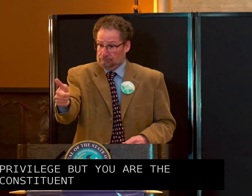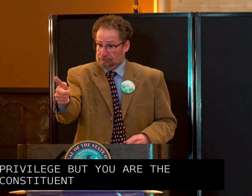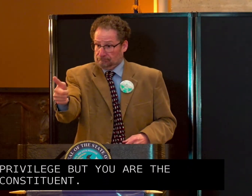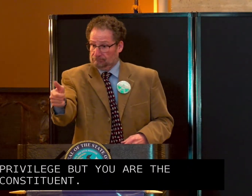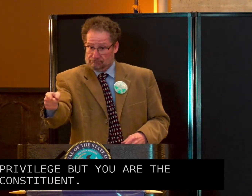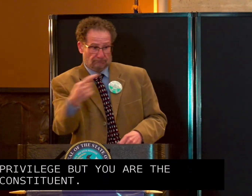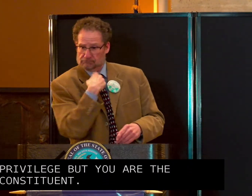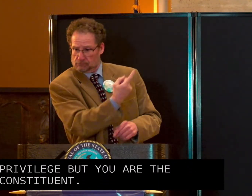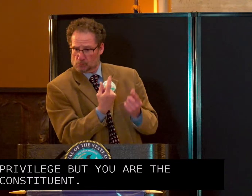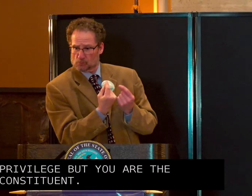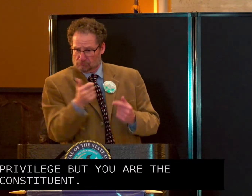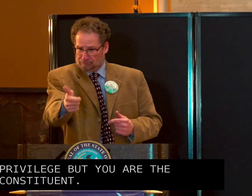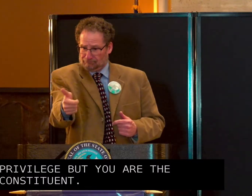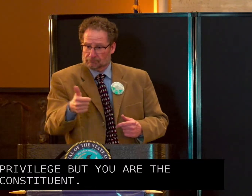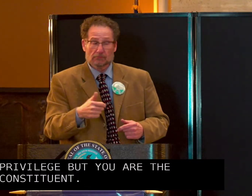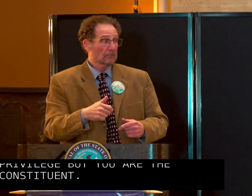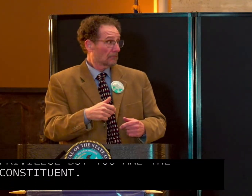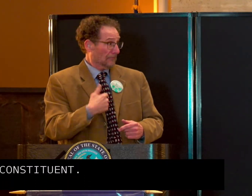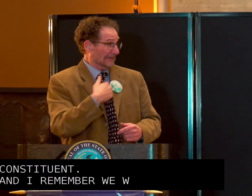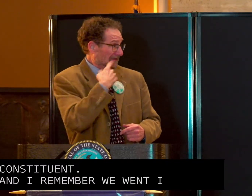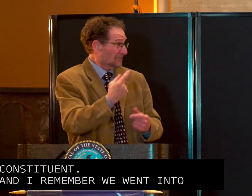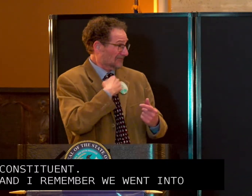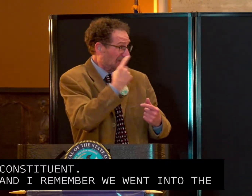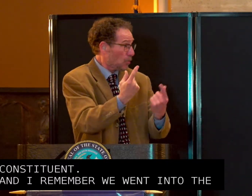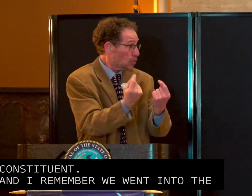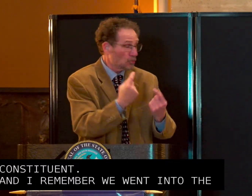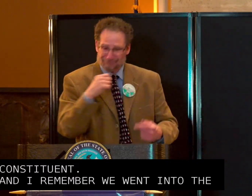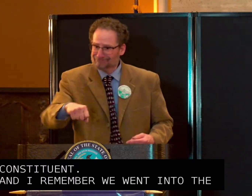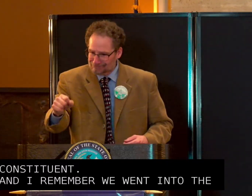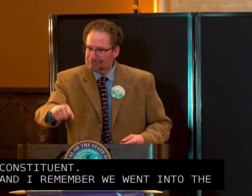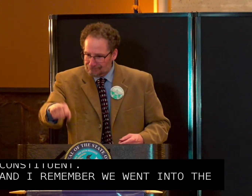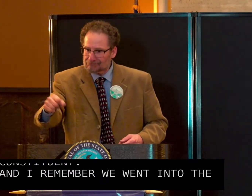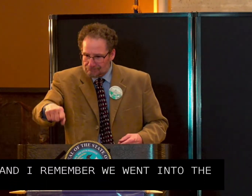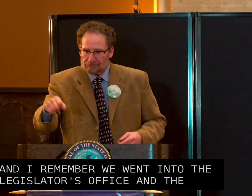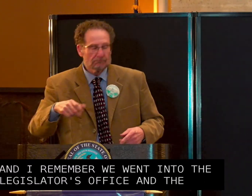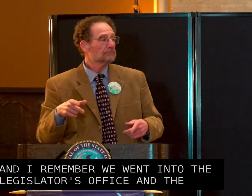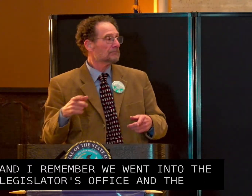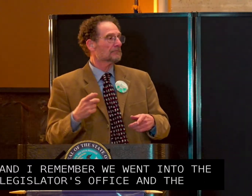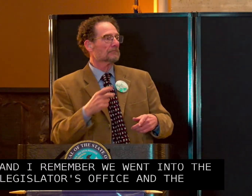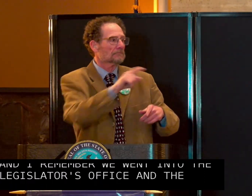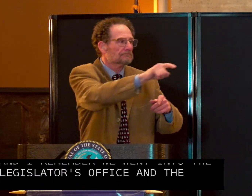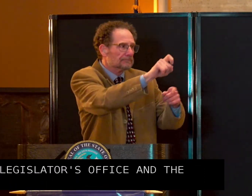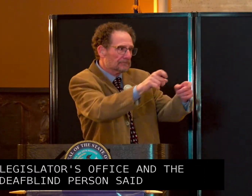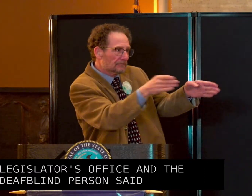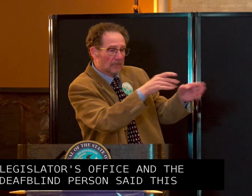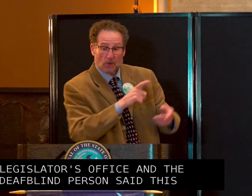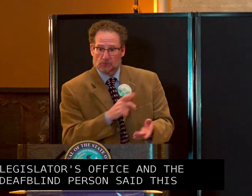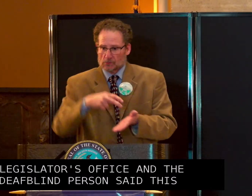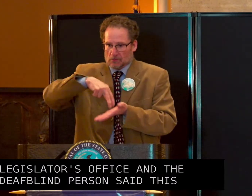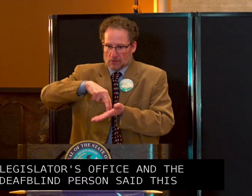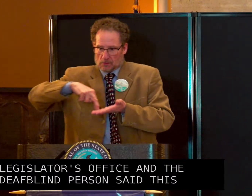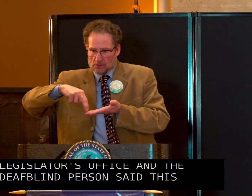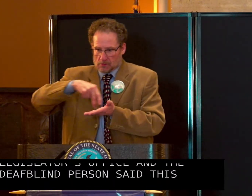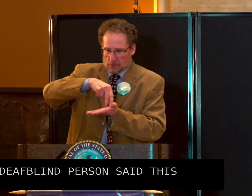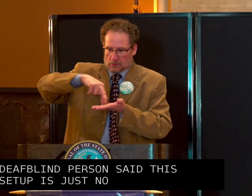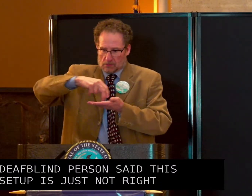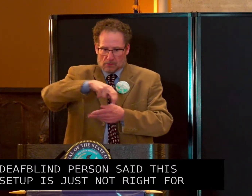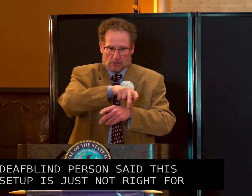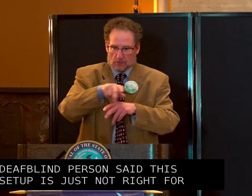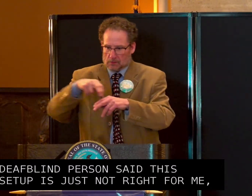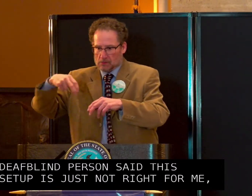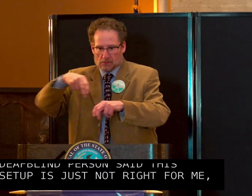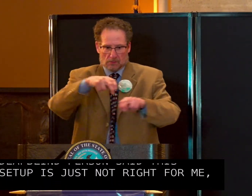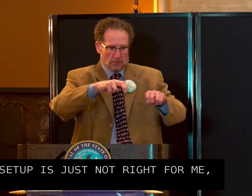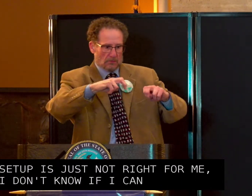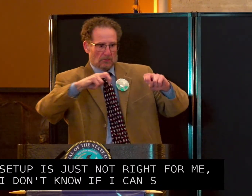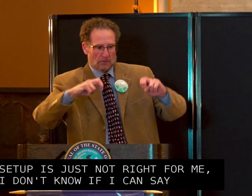And I remember we went into the legislator's office, and the deafblind person said, this setup is just not right for me. I don't know if I can say anything. And the first thing I